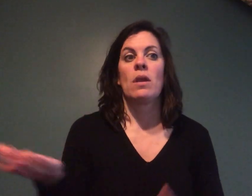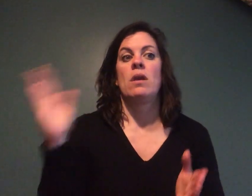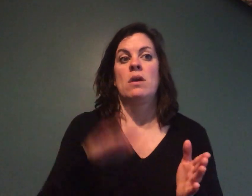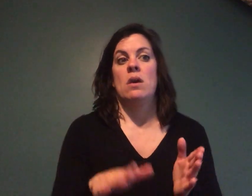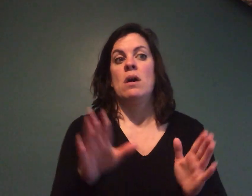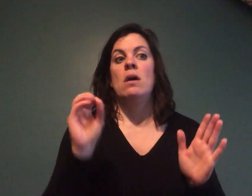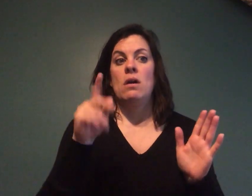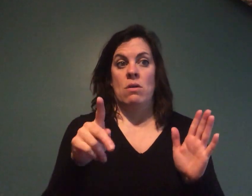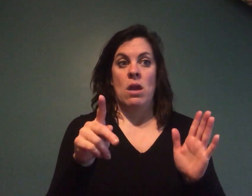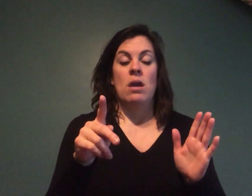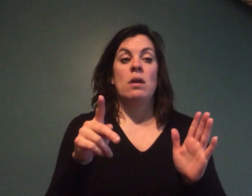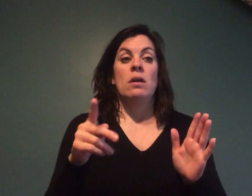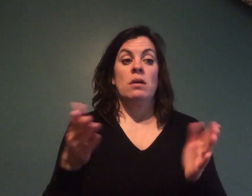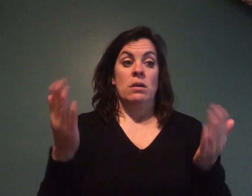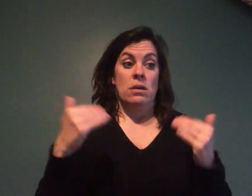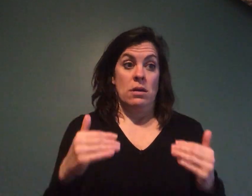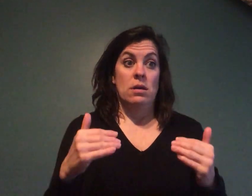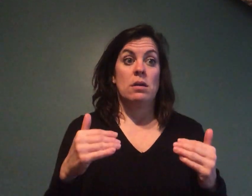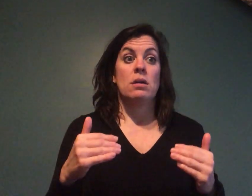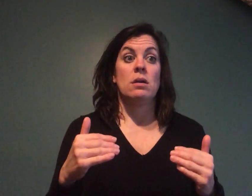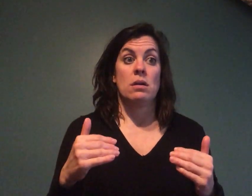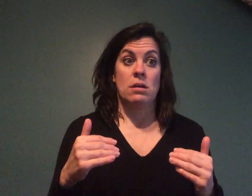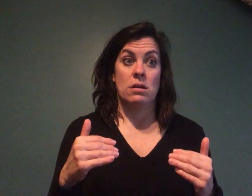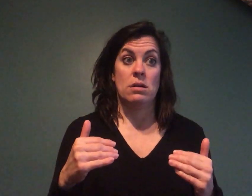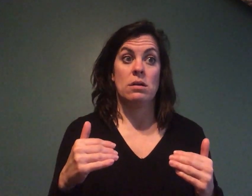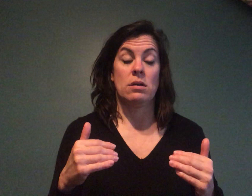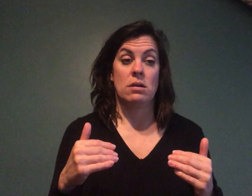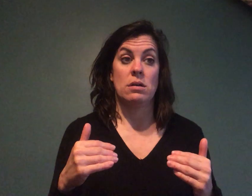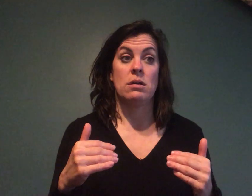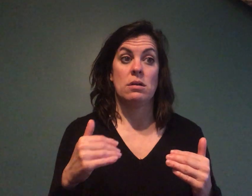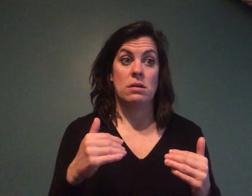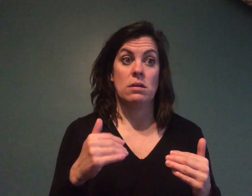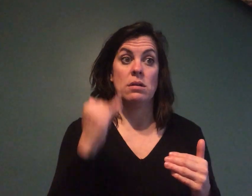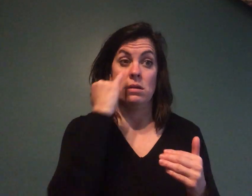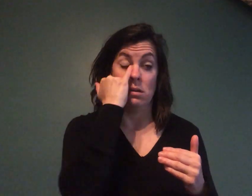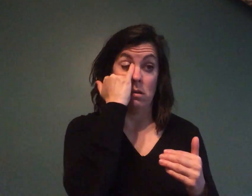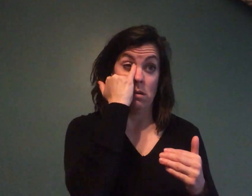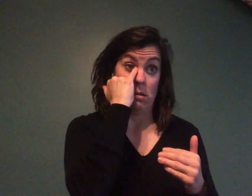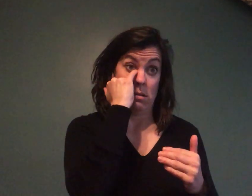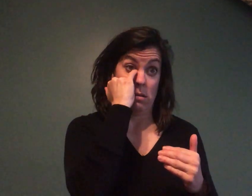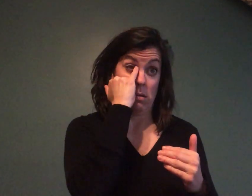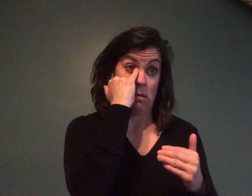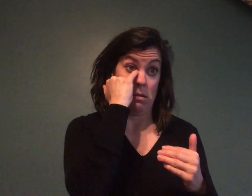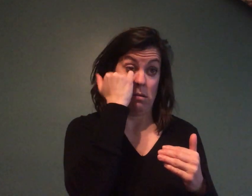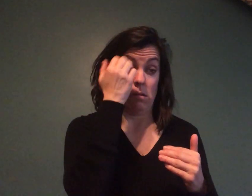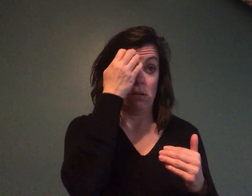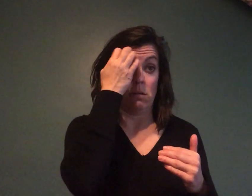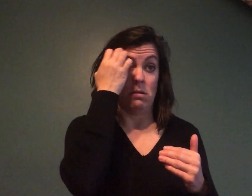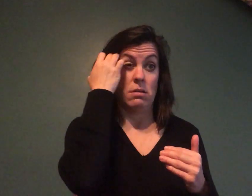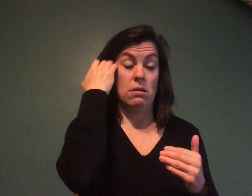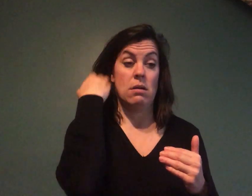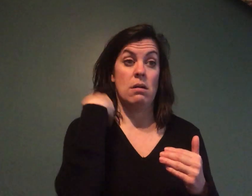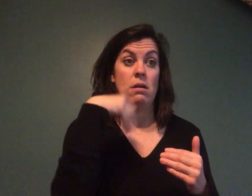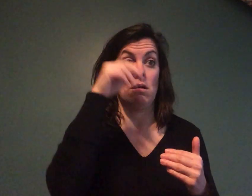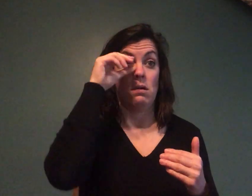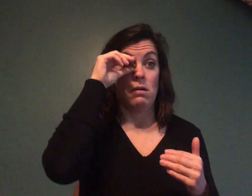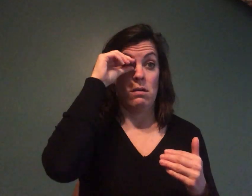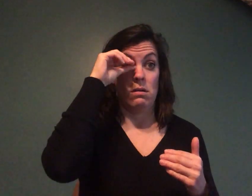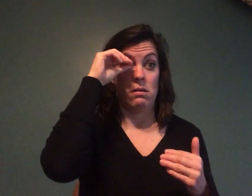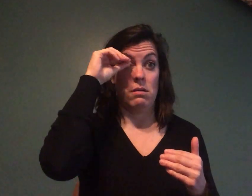for continuity and must be electronically continuous. I'm not sure why they put the word electronically